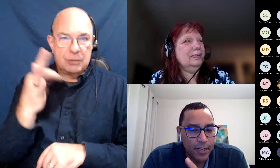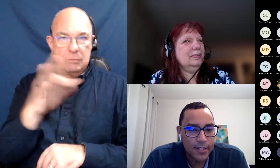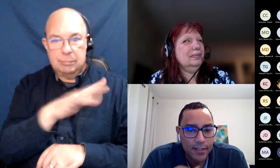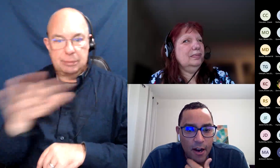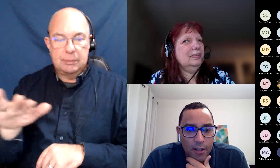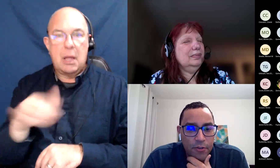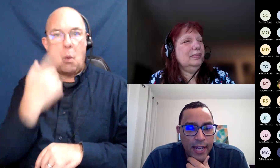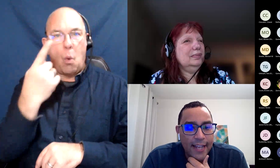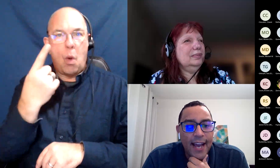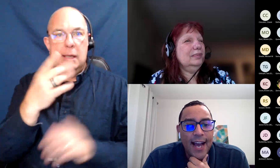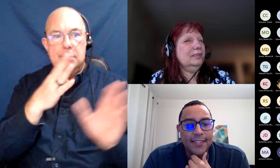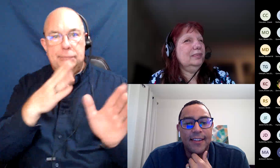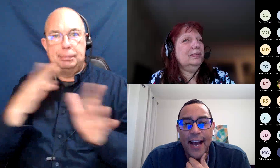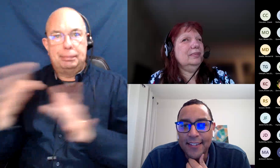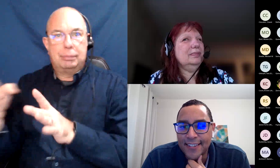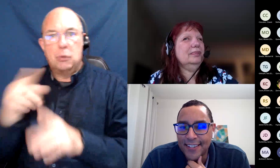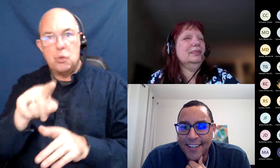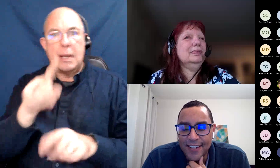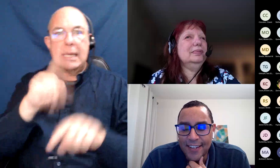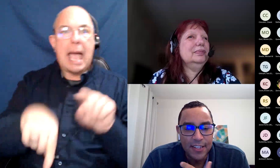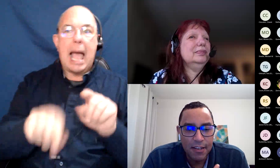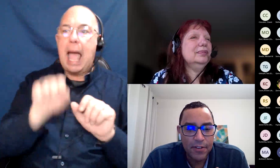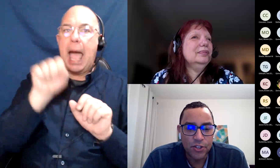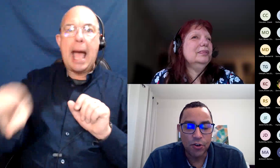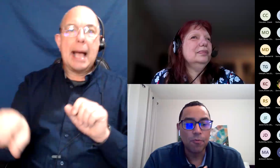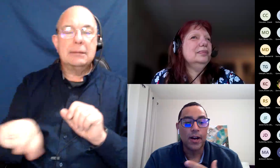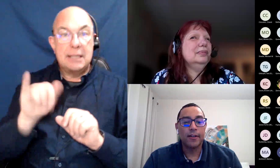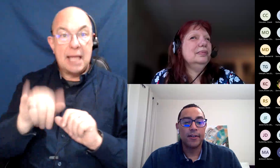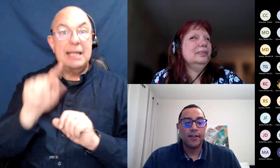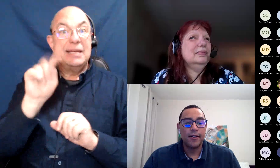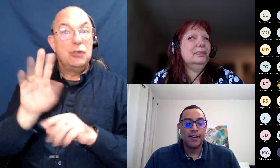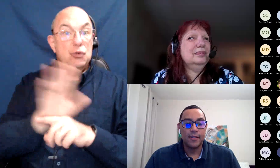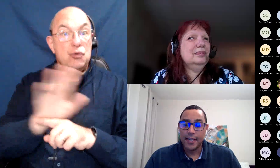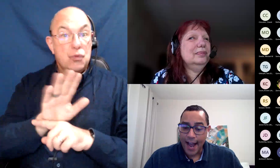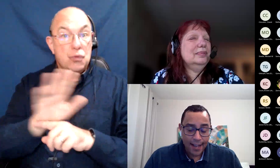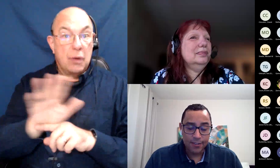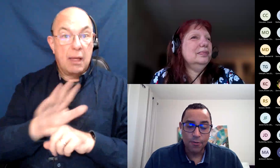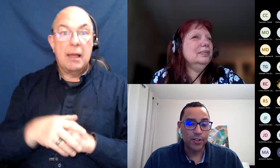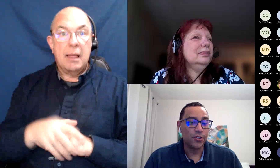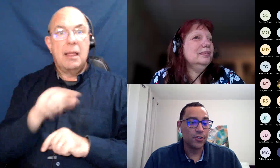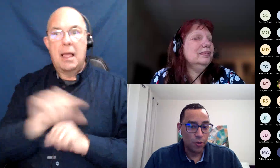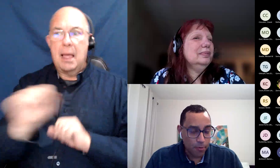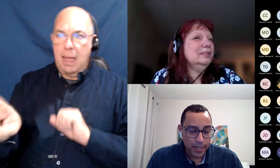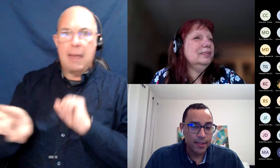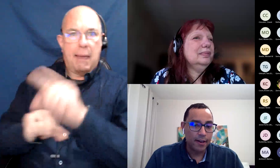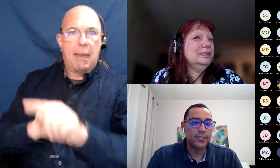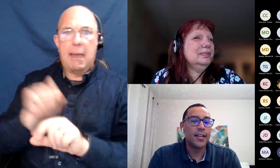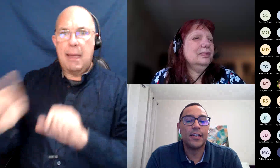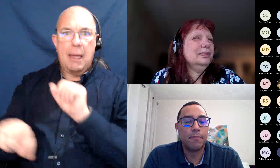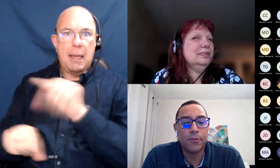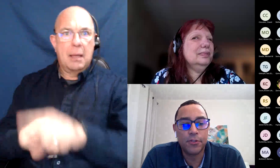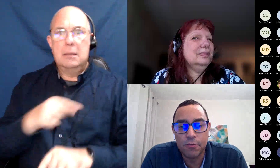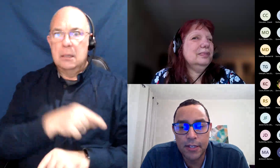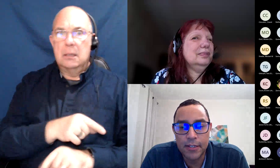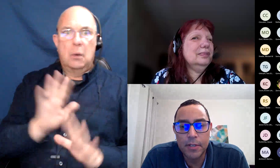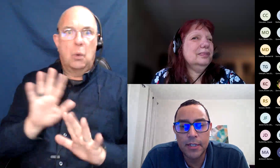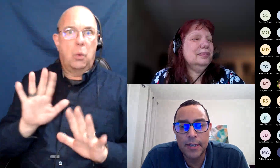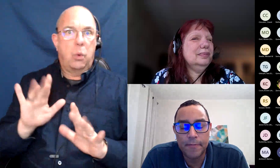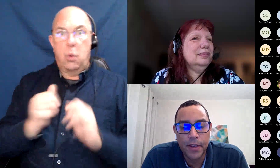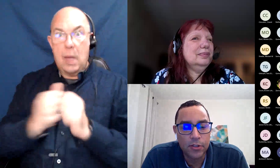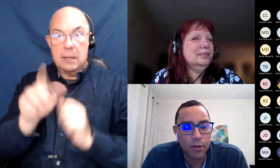It's a series called You Can't Ask That. And it's a TV show where they ask questions. Nobody there is asking persons